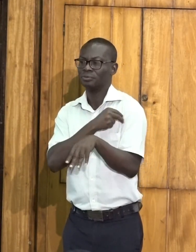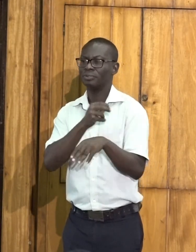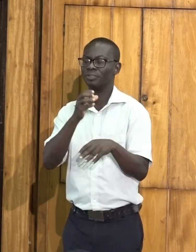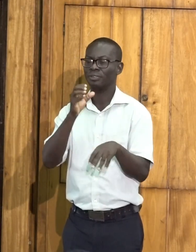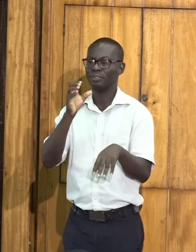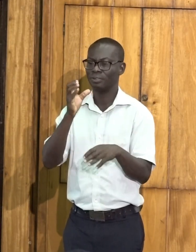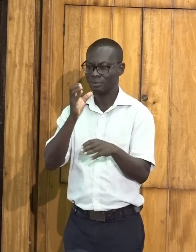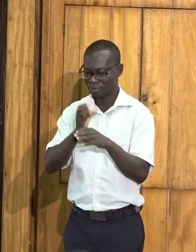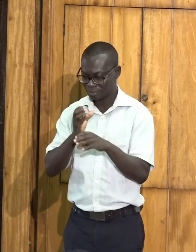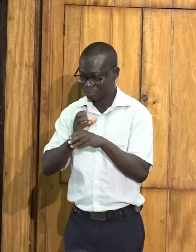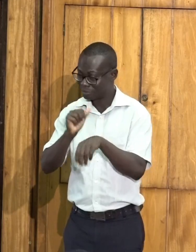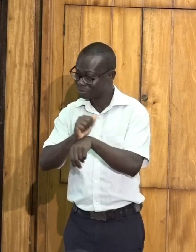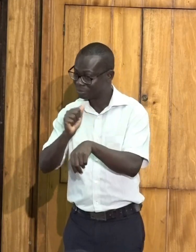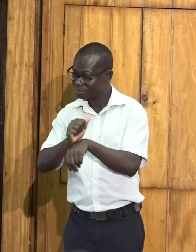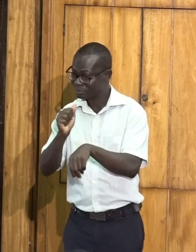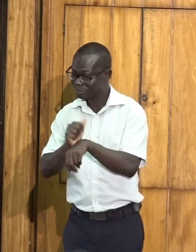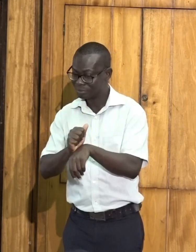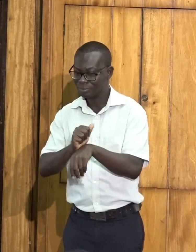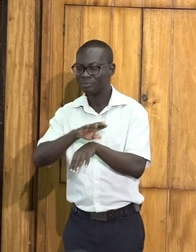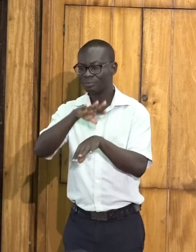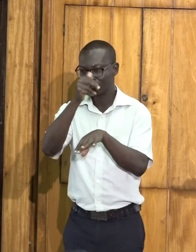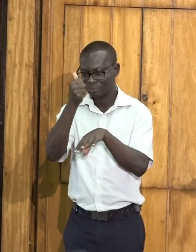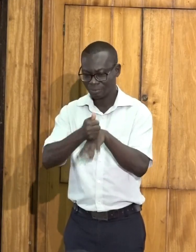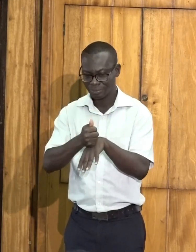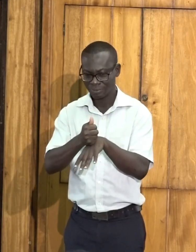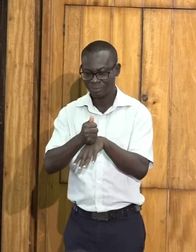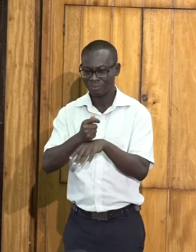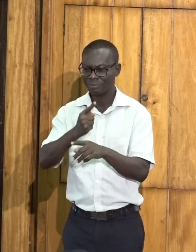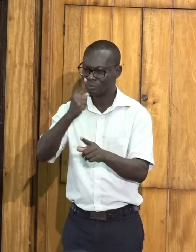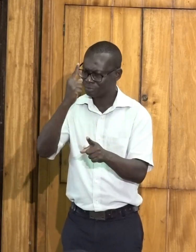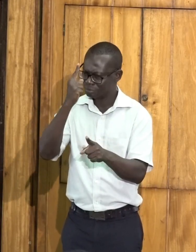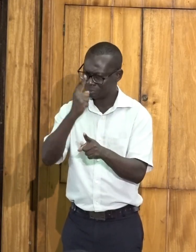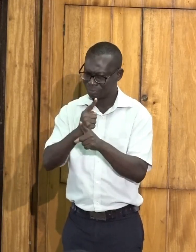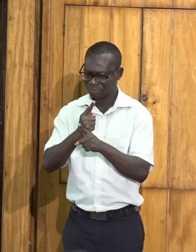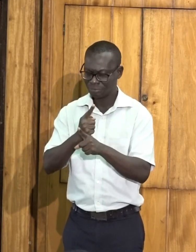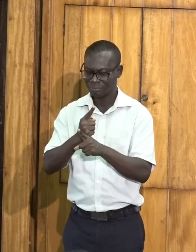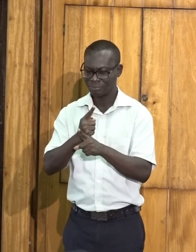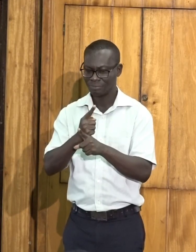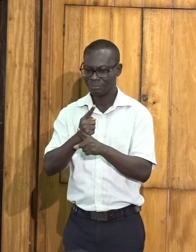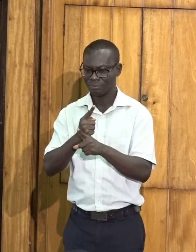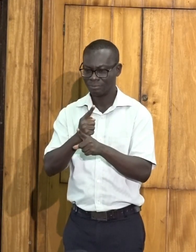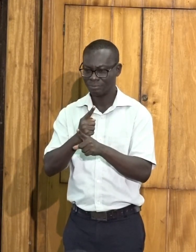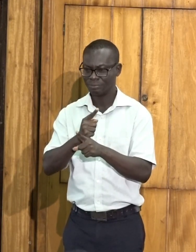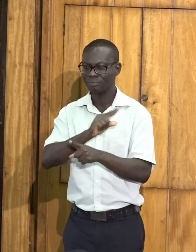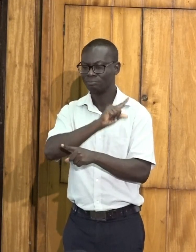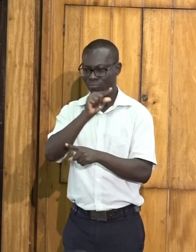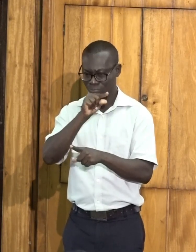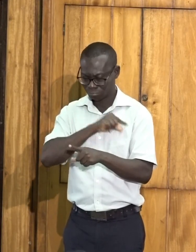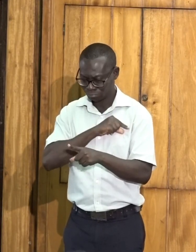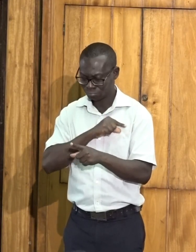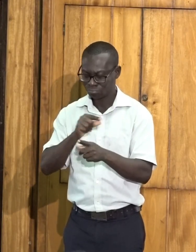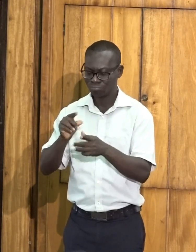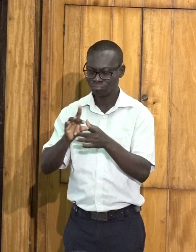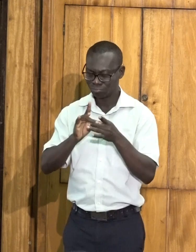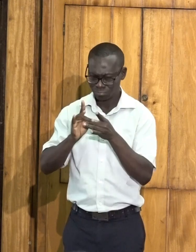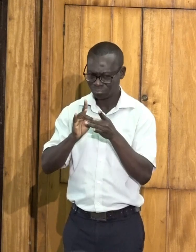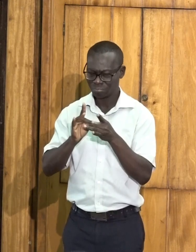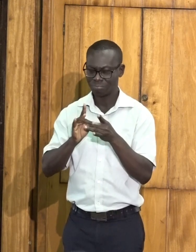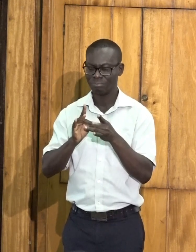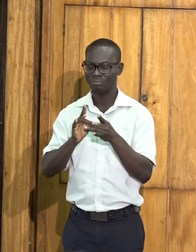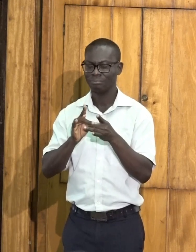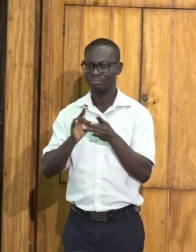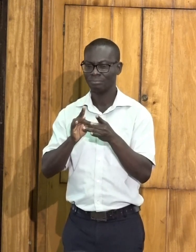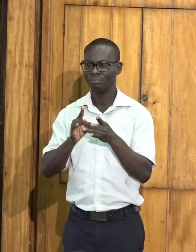workers, we establish quality improvement teams in these health facilities. And what they